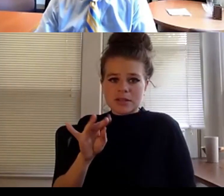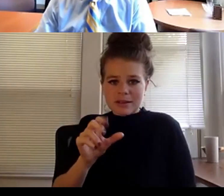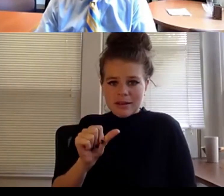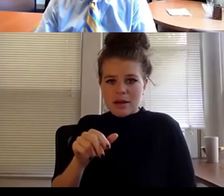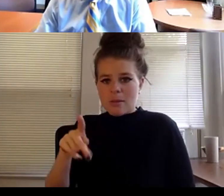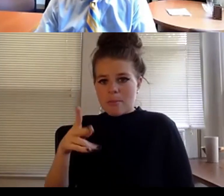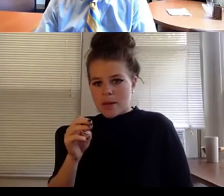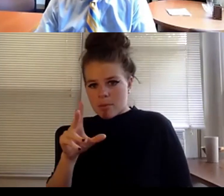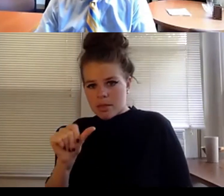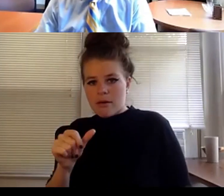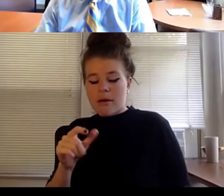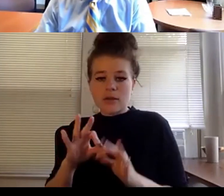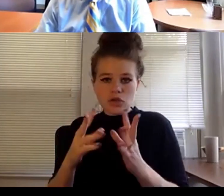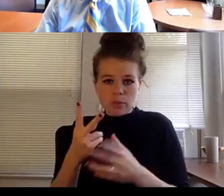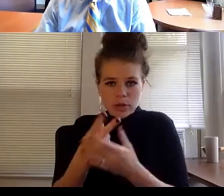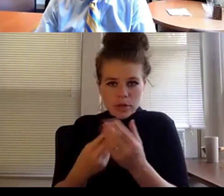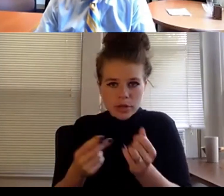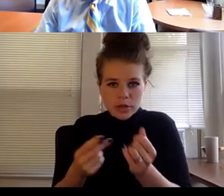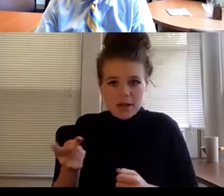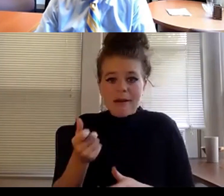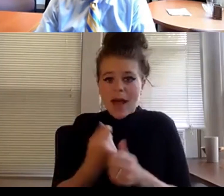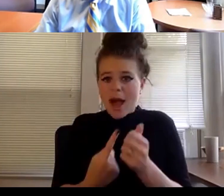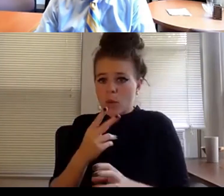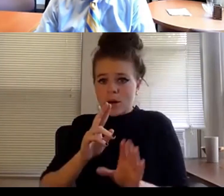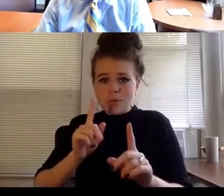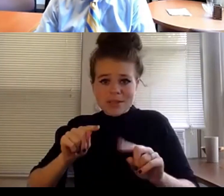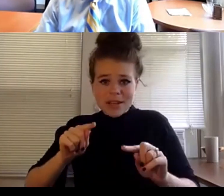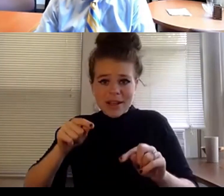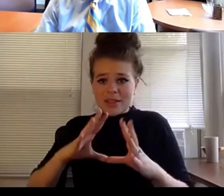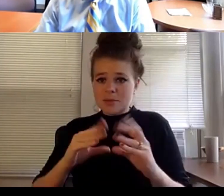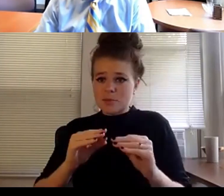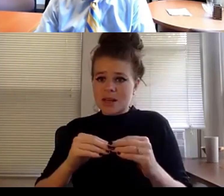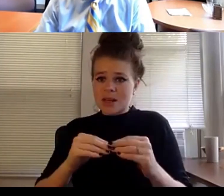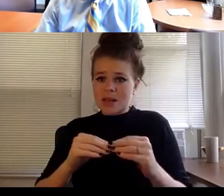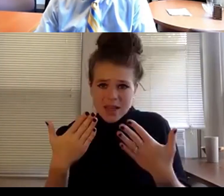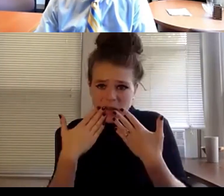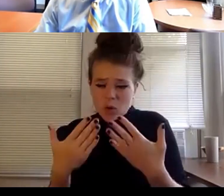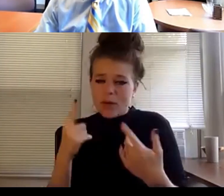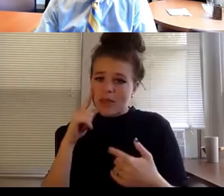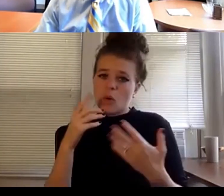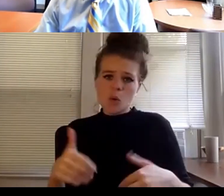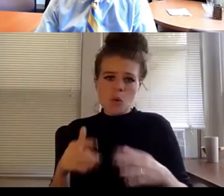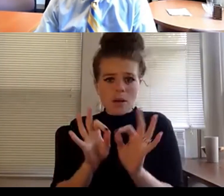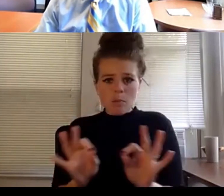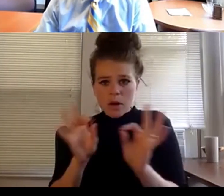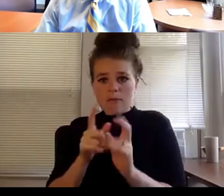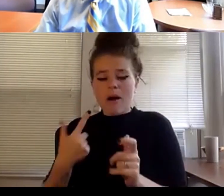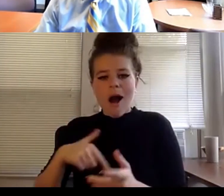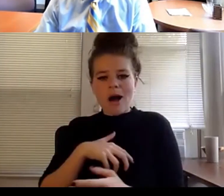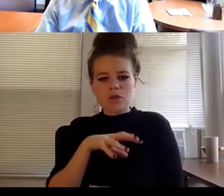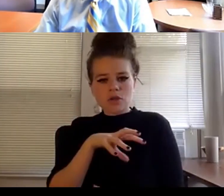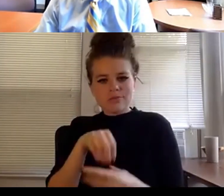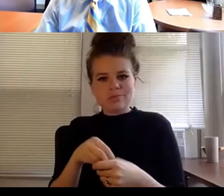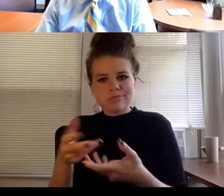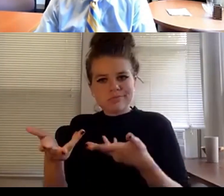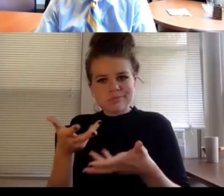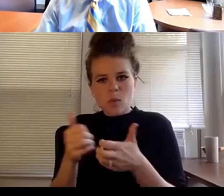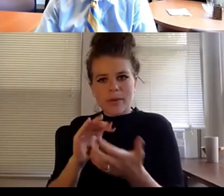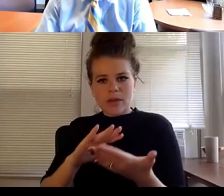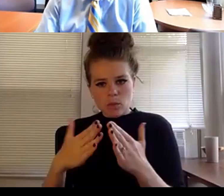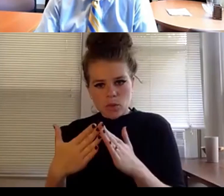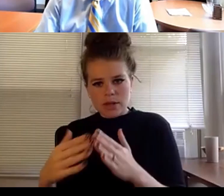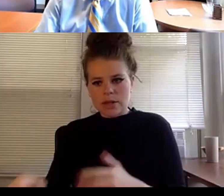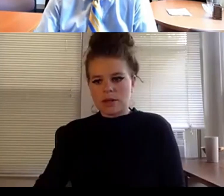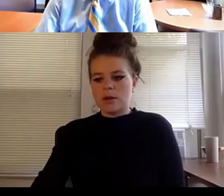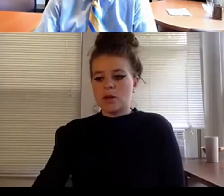our interpreters, and everyone who attended this meeting. I think it's so important for us to engage the community, to really